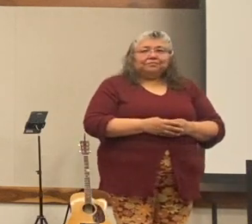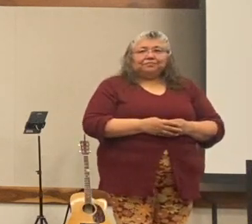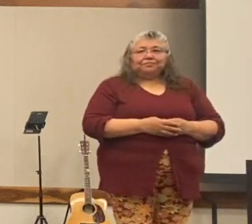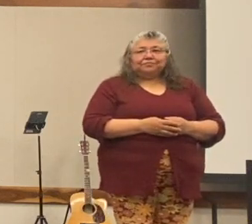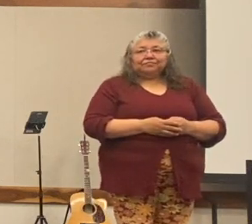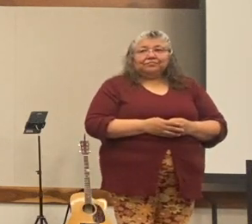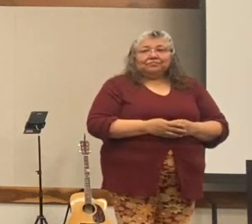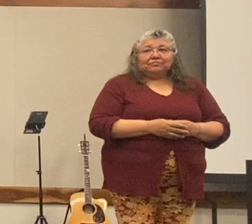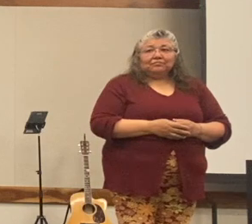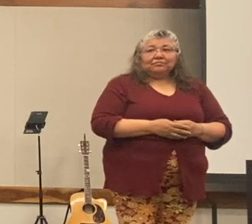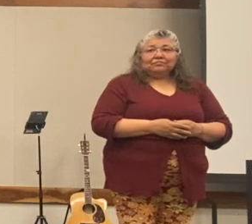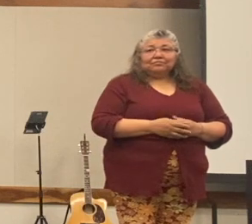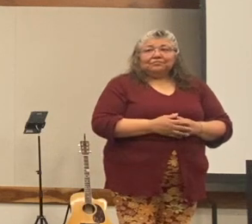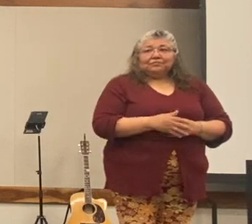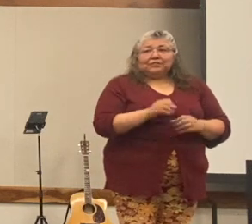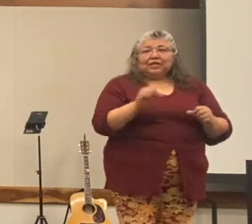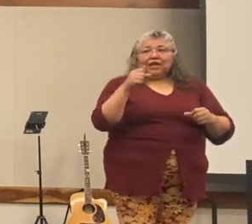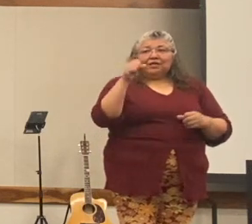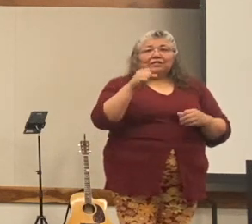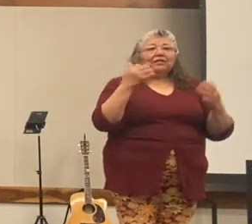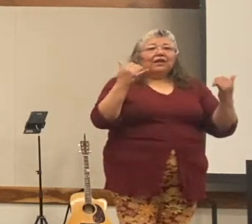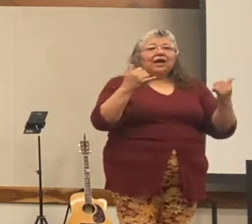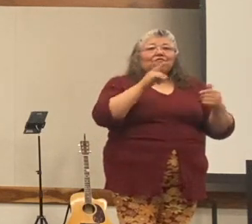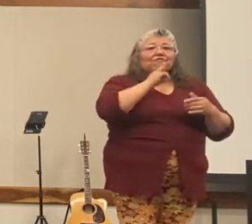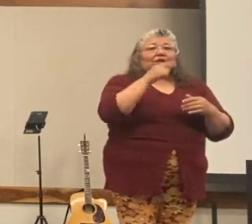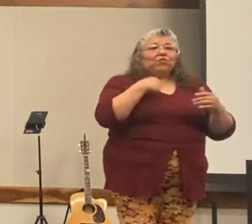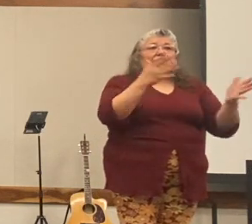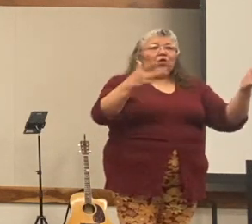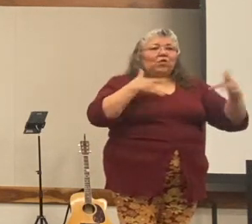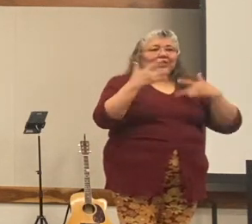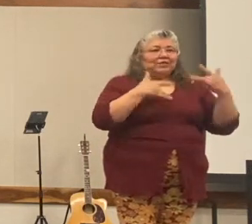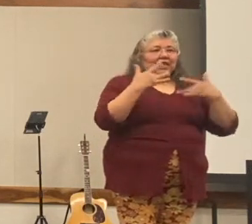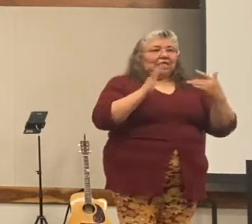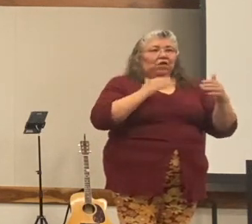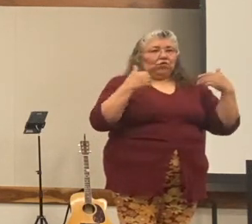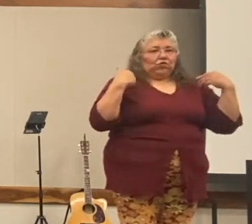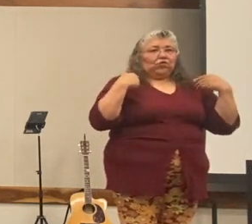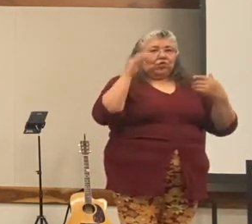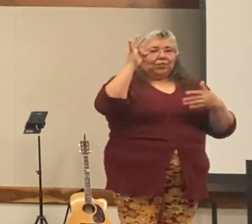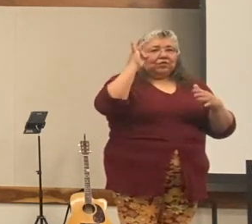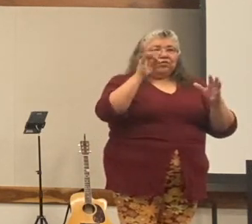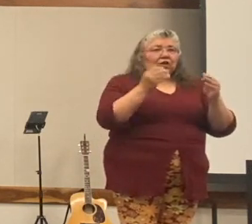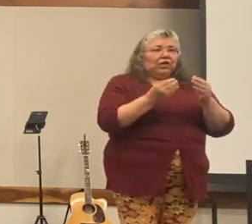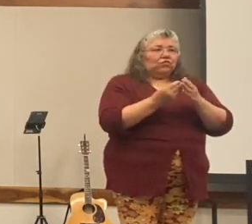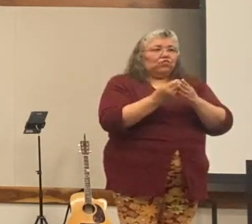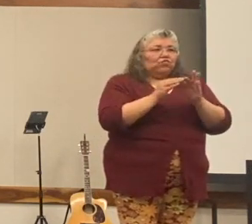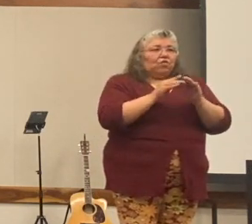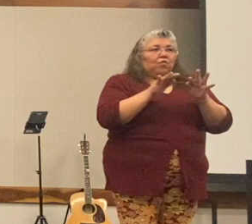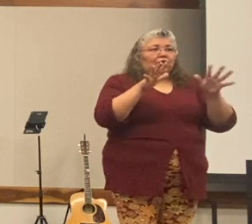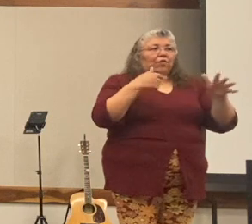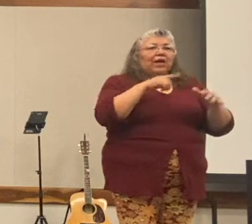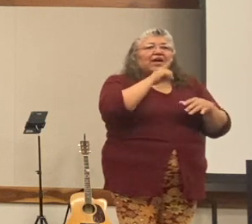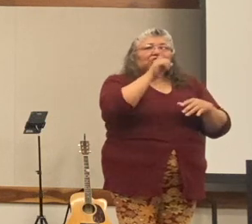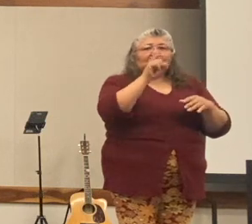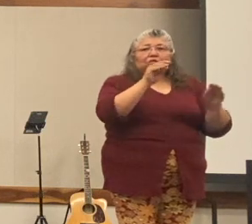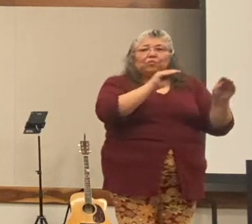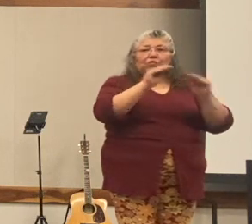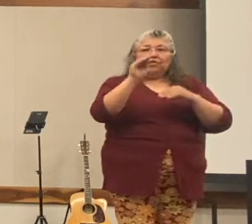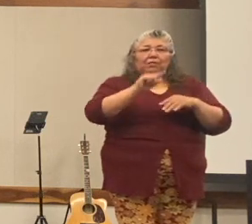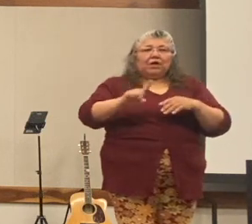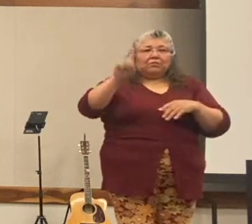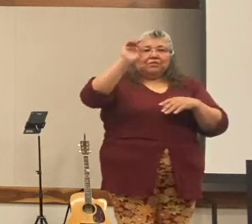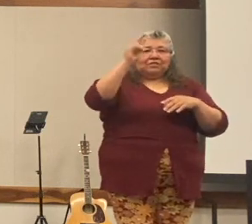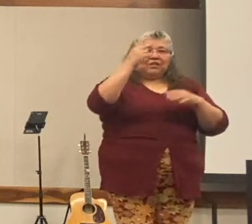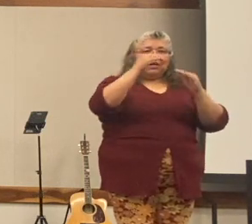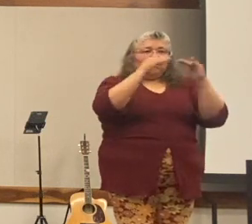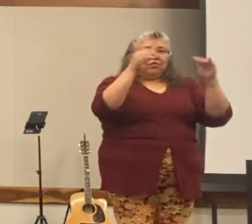Absolutely. Yes. In fact, we are so excited that our youth ministry is growing that we actually had to move them up to the second